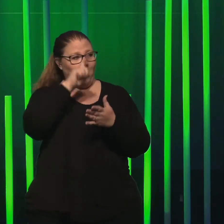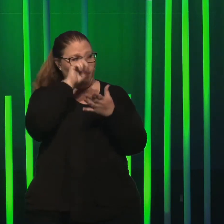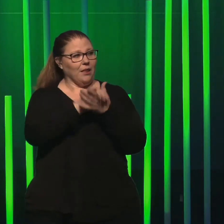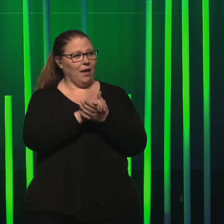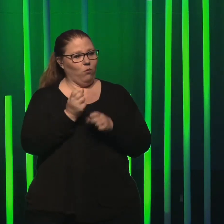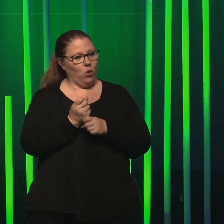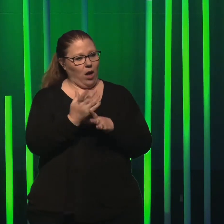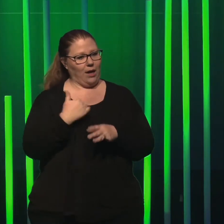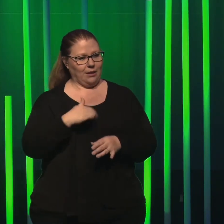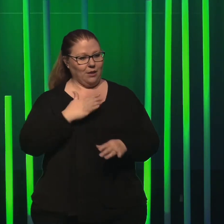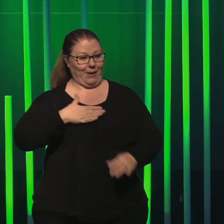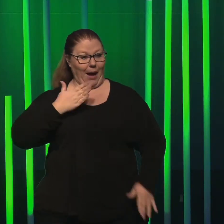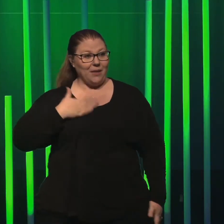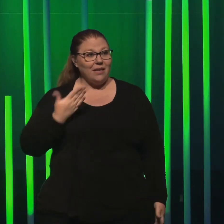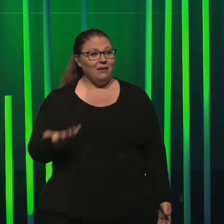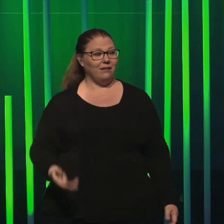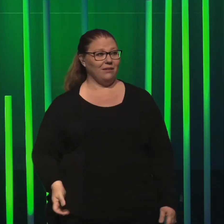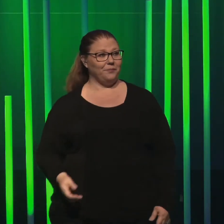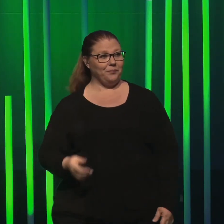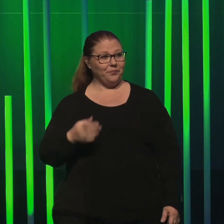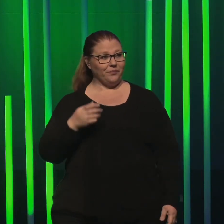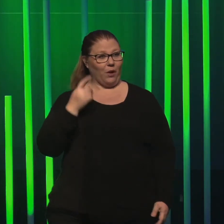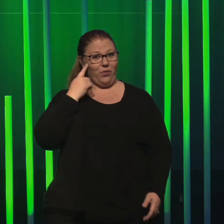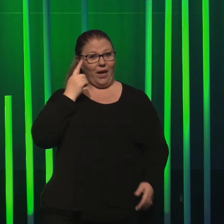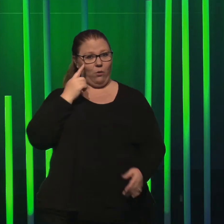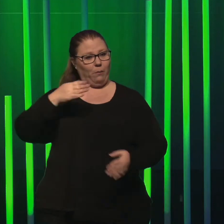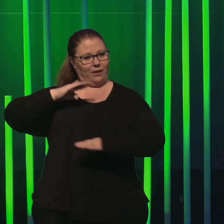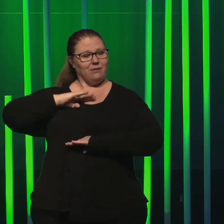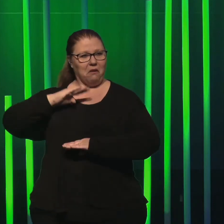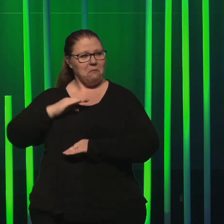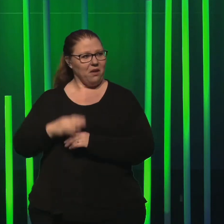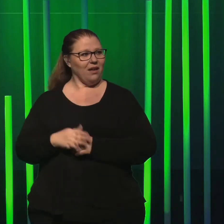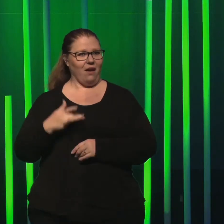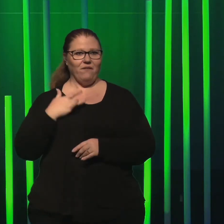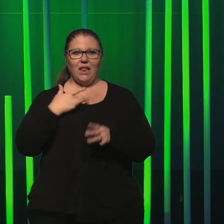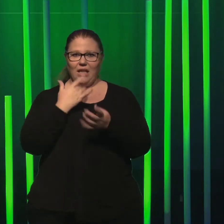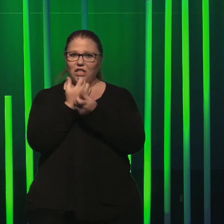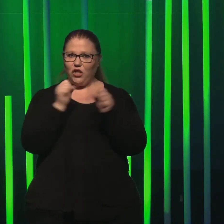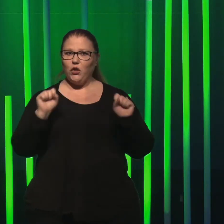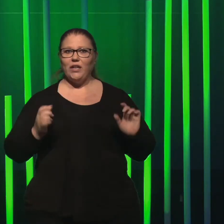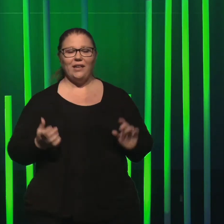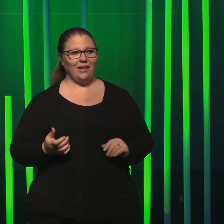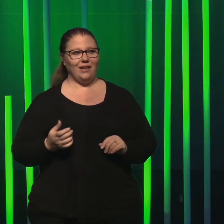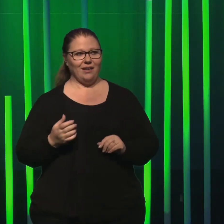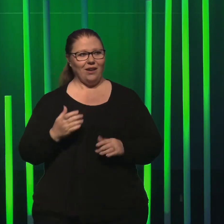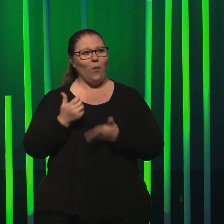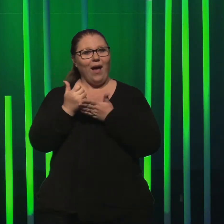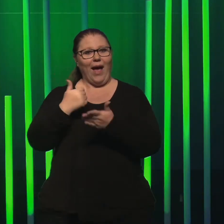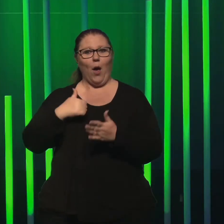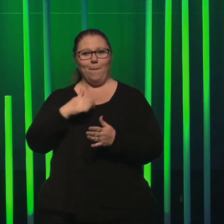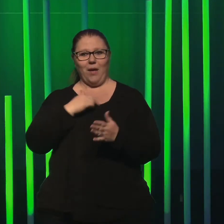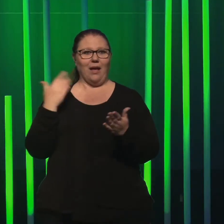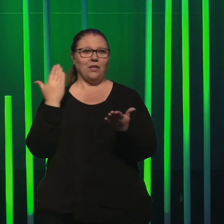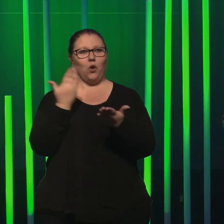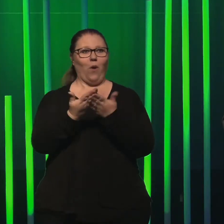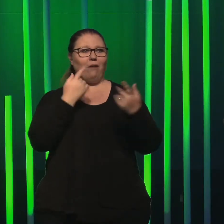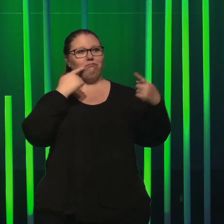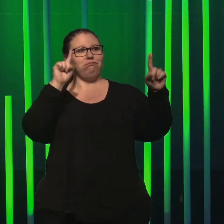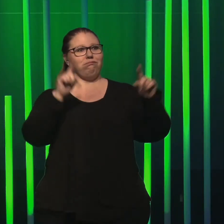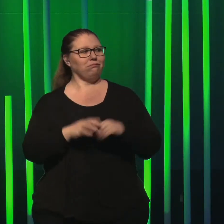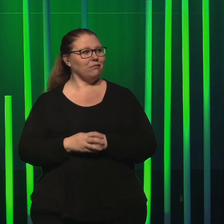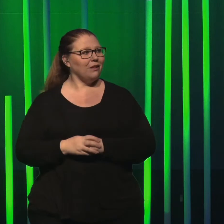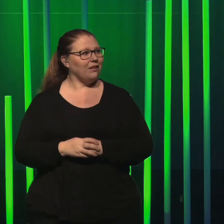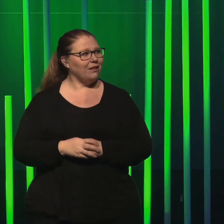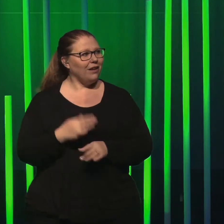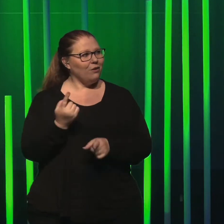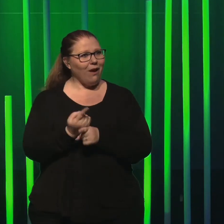us happiness. We think it'll bring us fulfillment, a sense of security, will help us get where we want to go. Right?